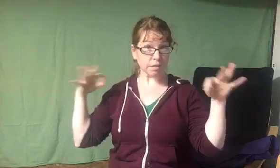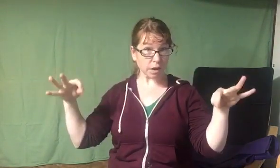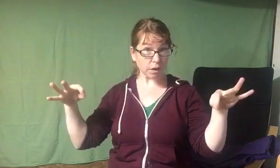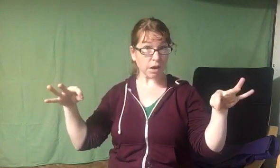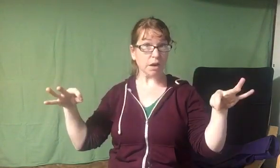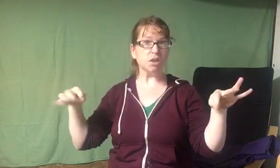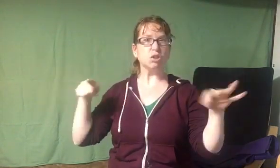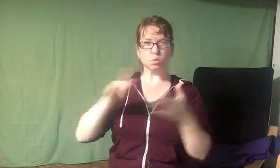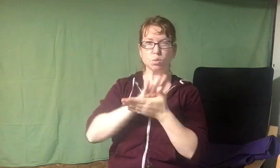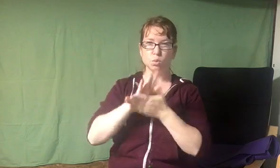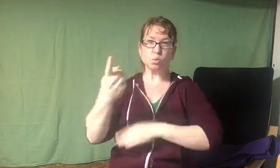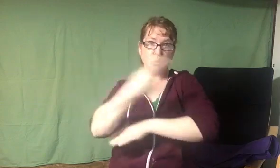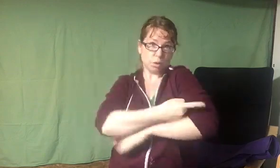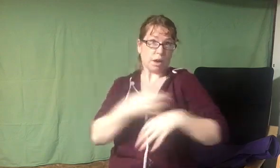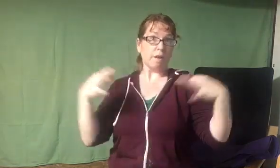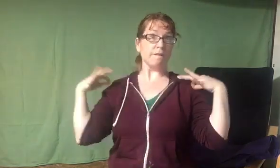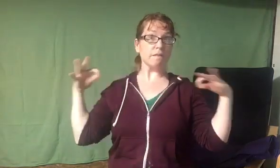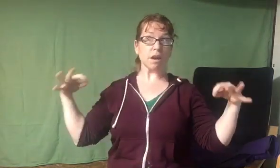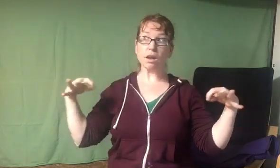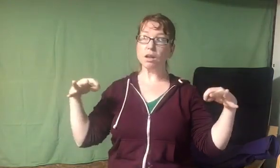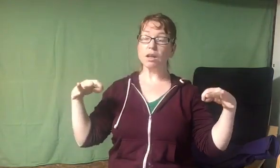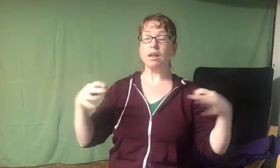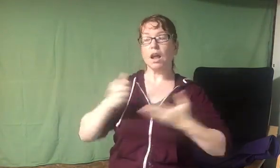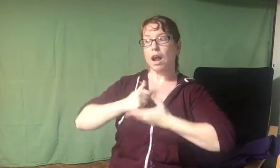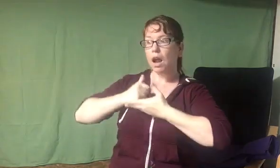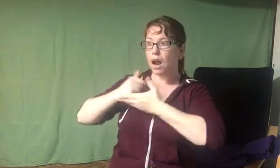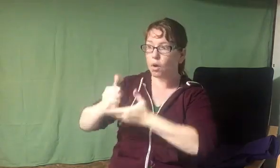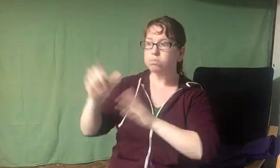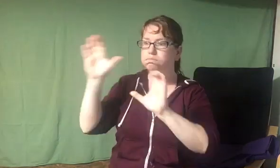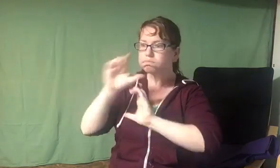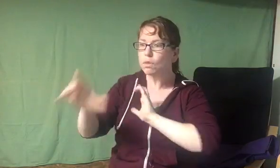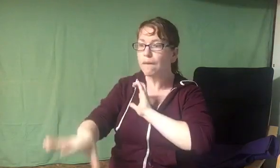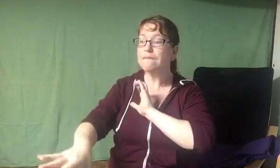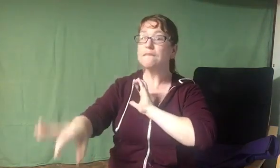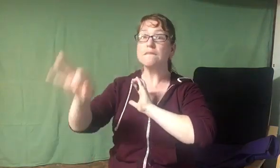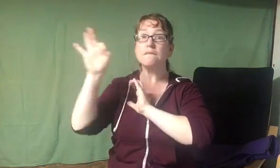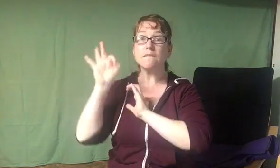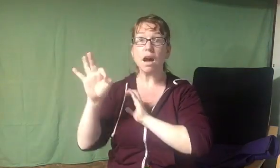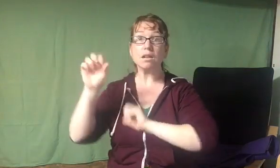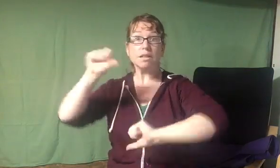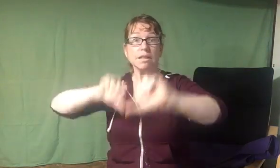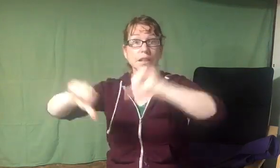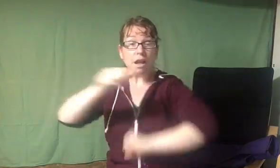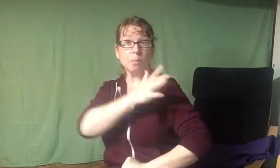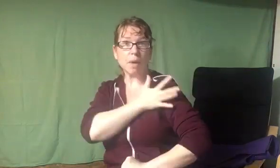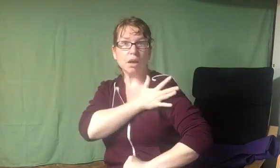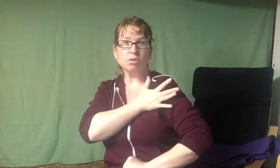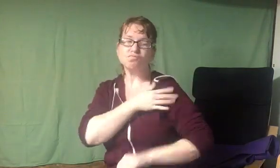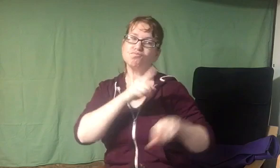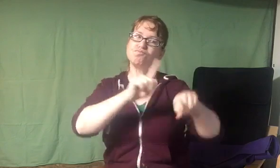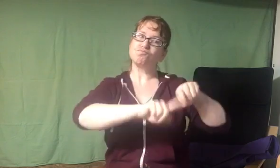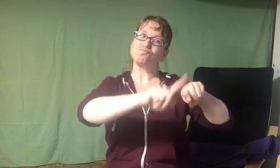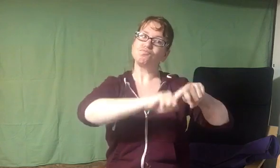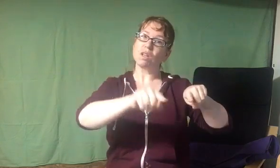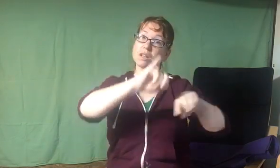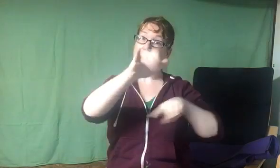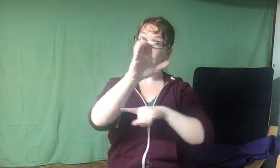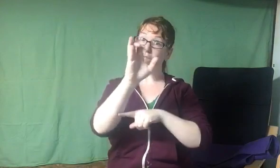her find her magical gold star badge, which naughty Jack Frost had stolen. The girls found out that he had taken the badges for